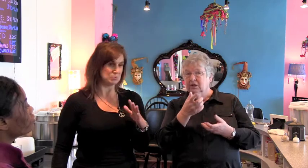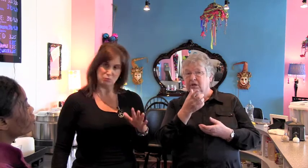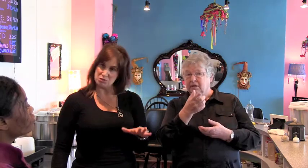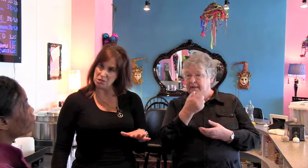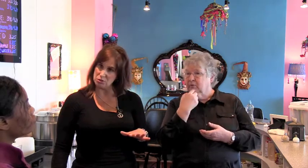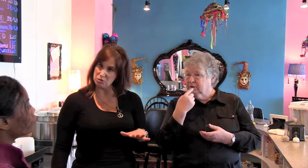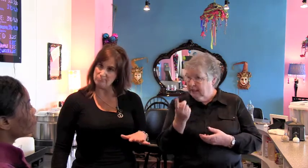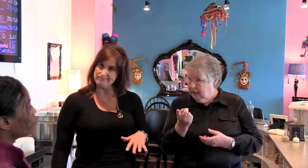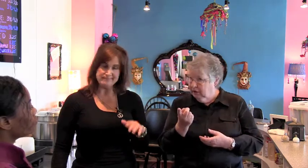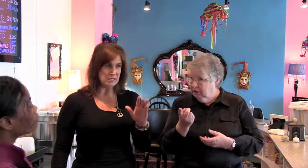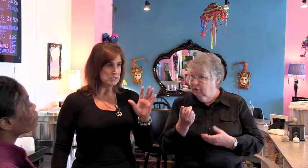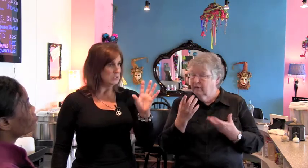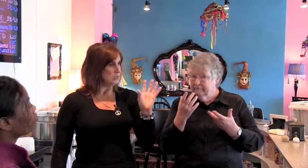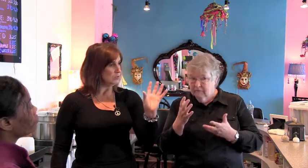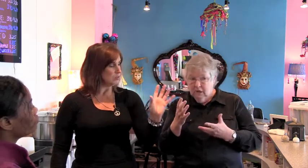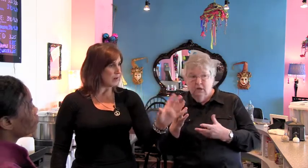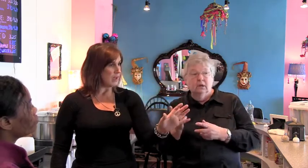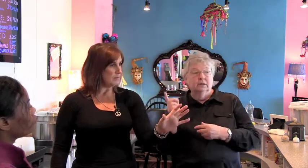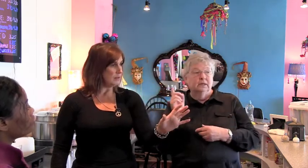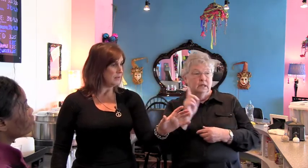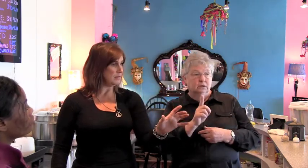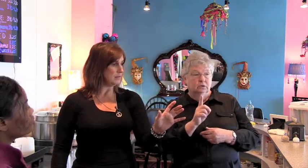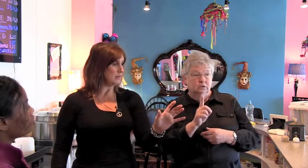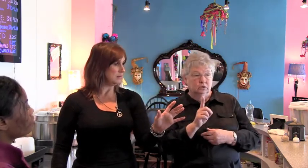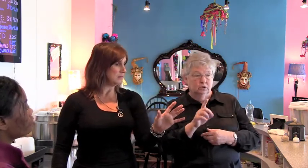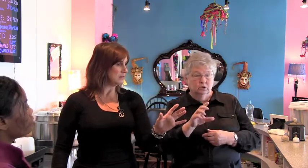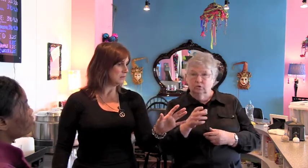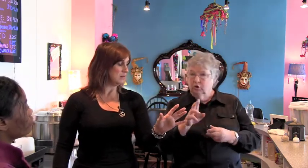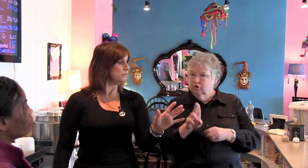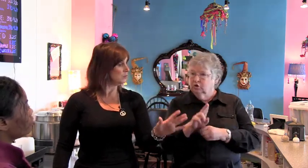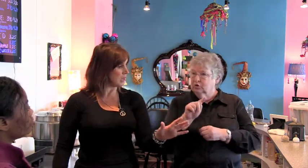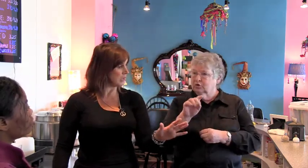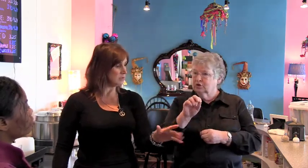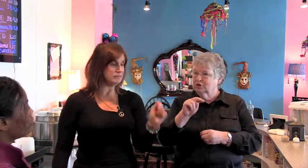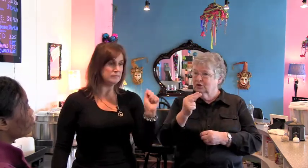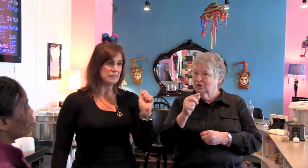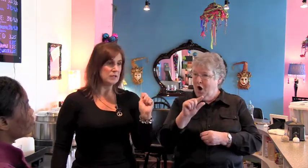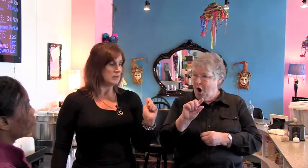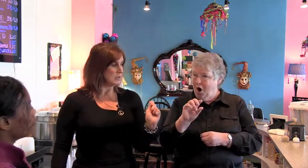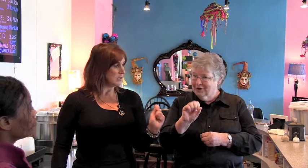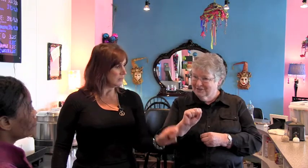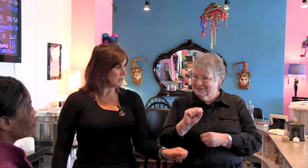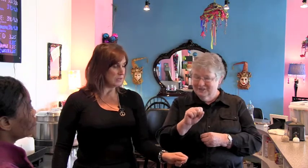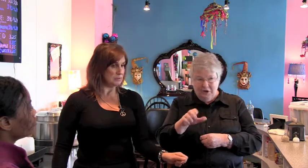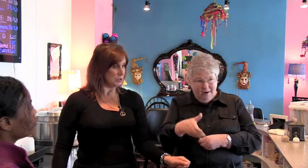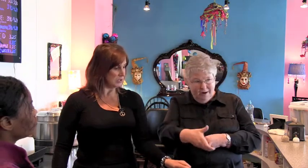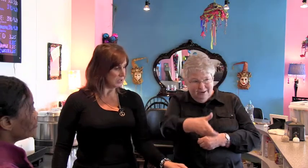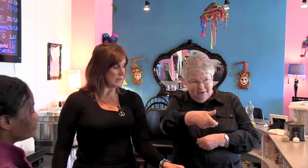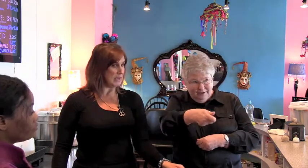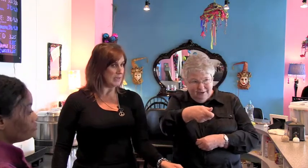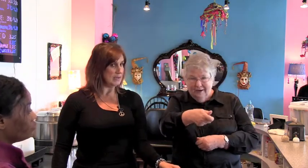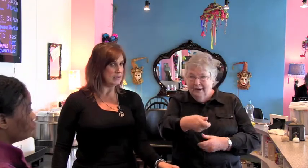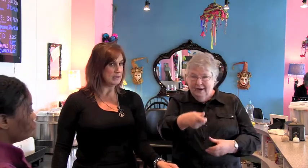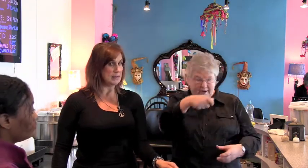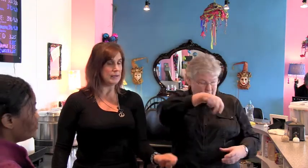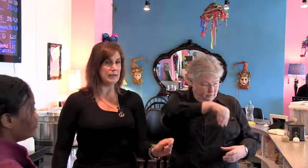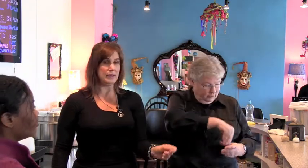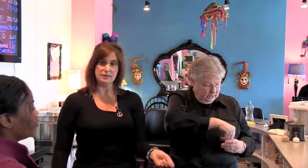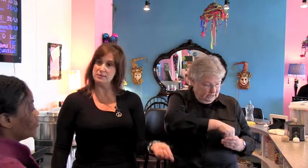the customer will tell you. You grab the food item, give it, put it in a